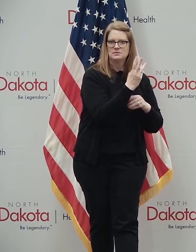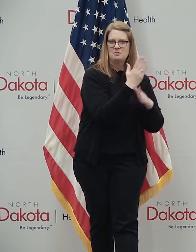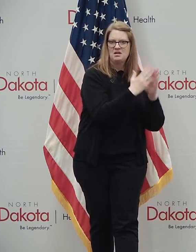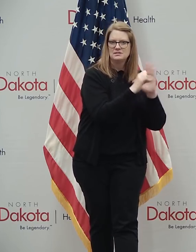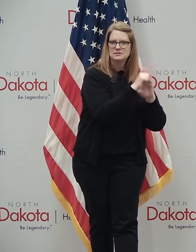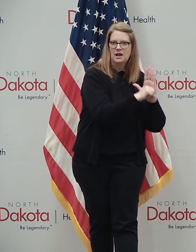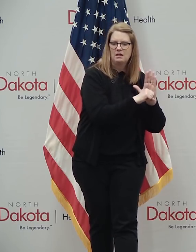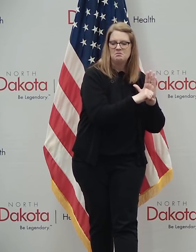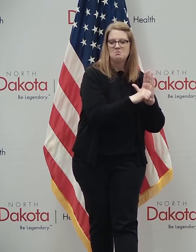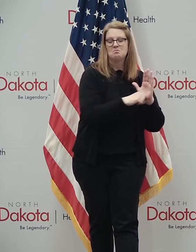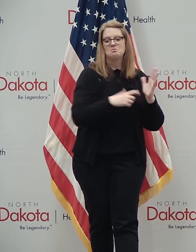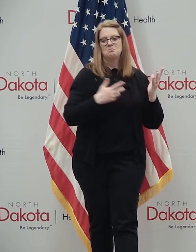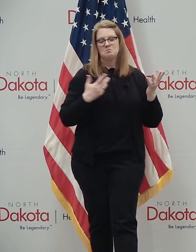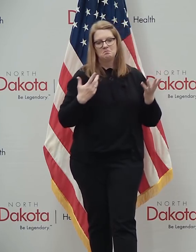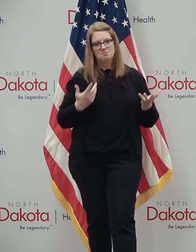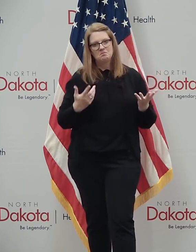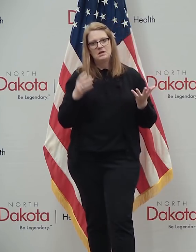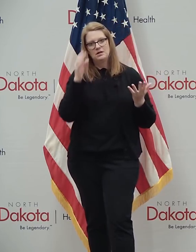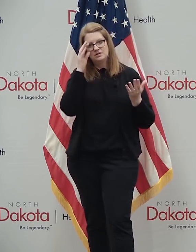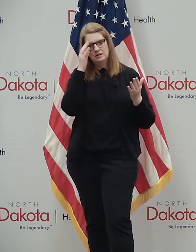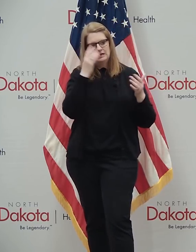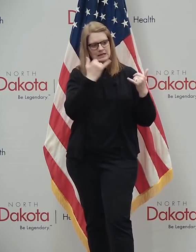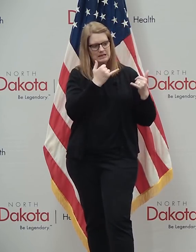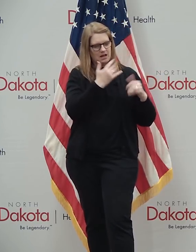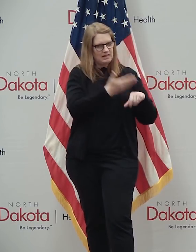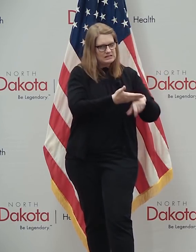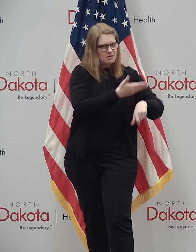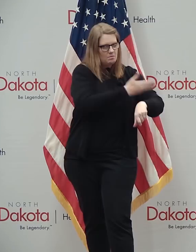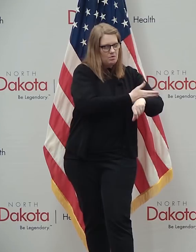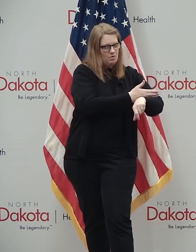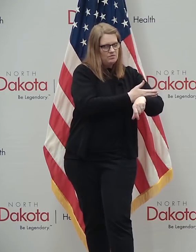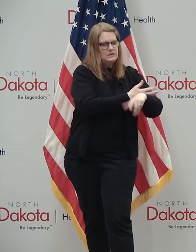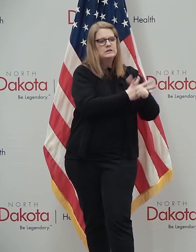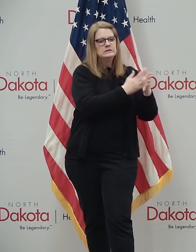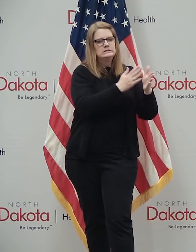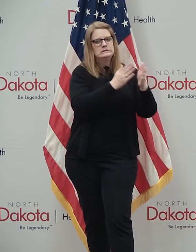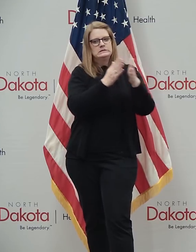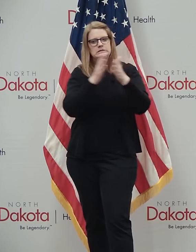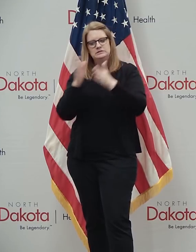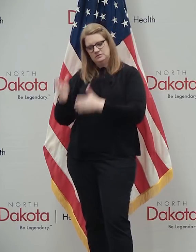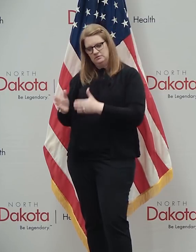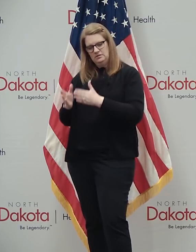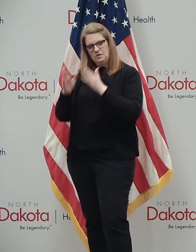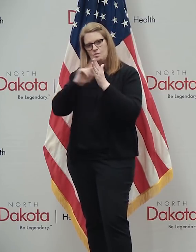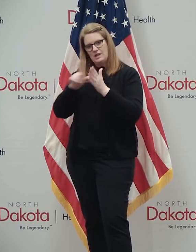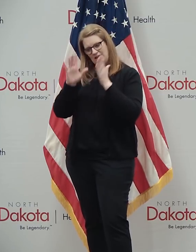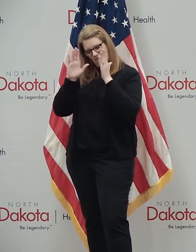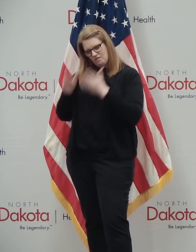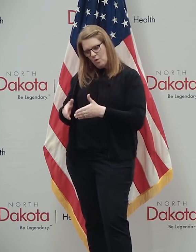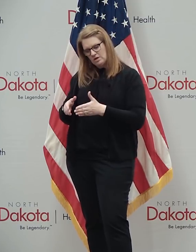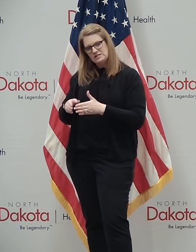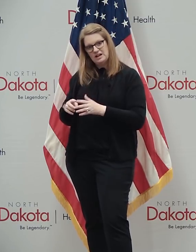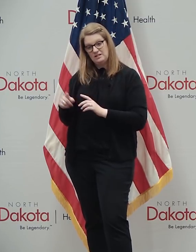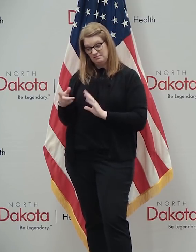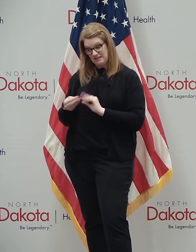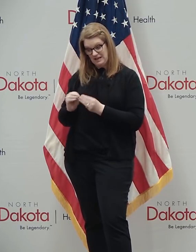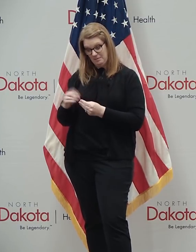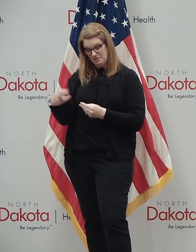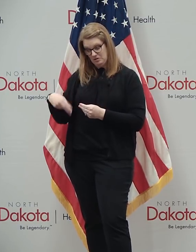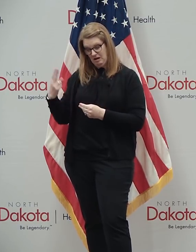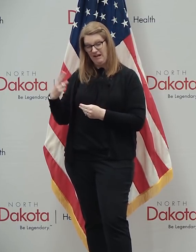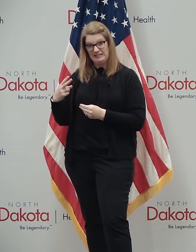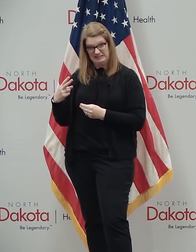least for now, in better shape, that again allows us to with this higher capacity to really get after the places where the numbers. I mean, if you